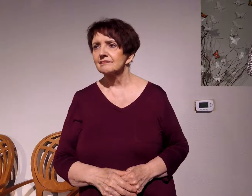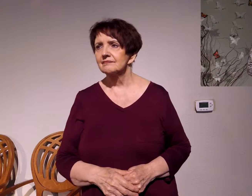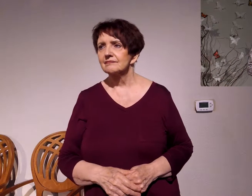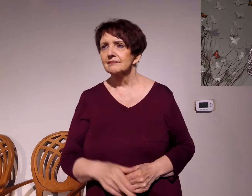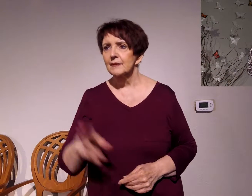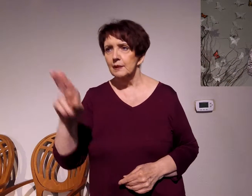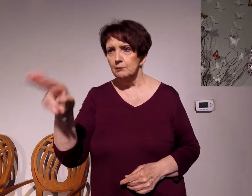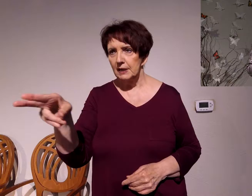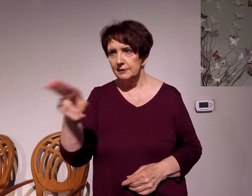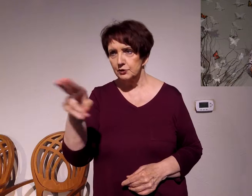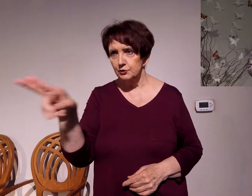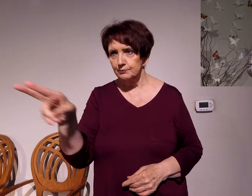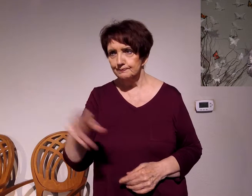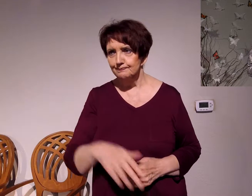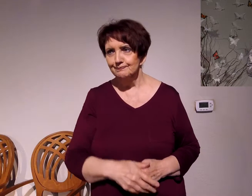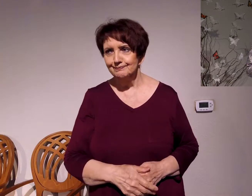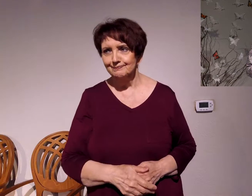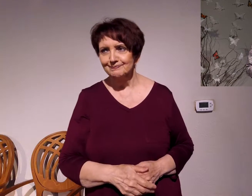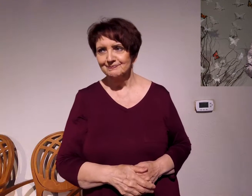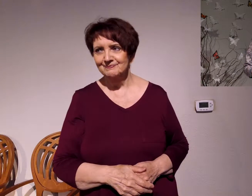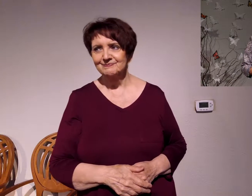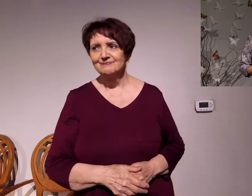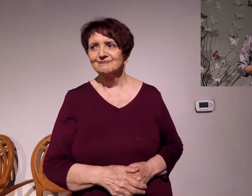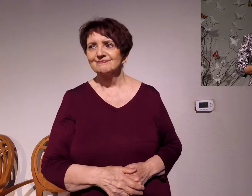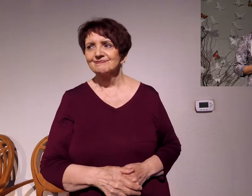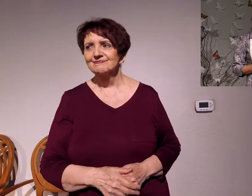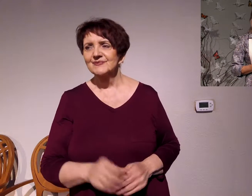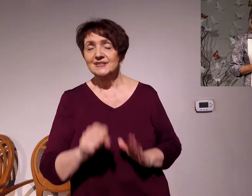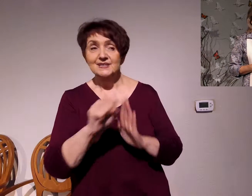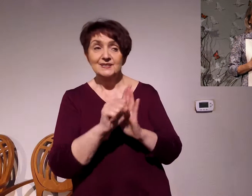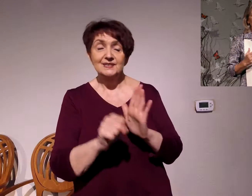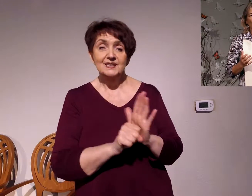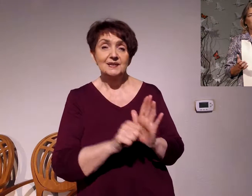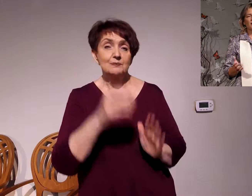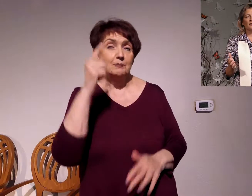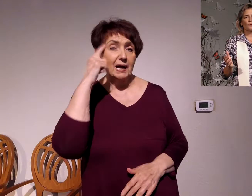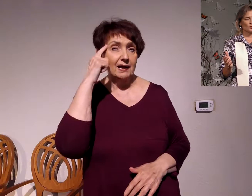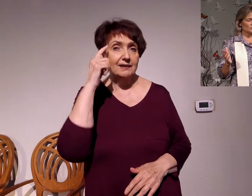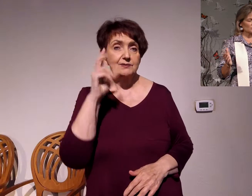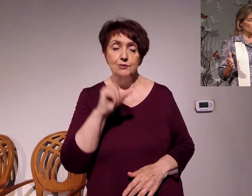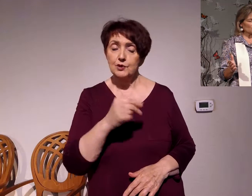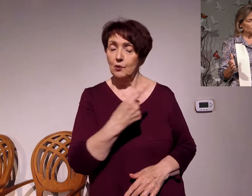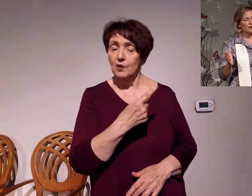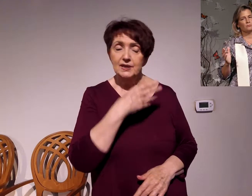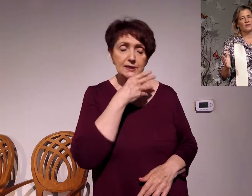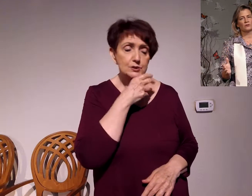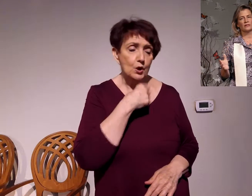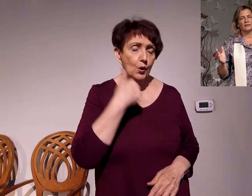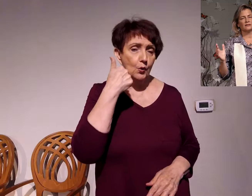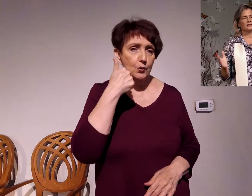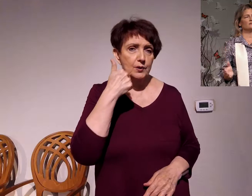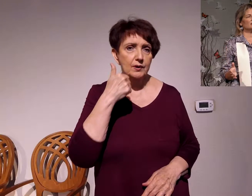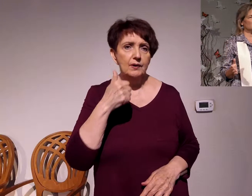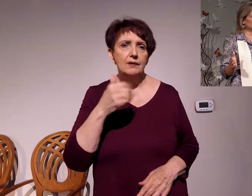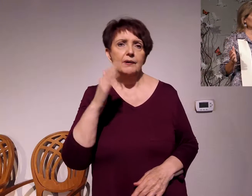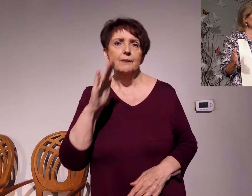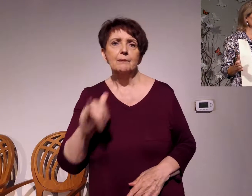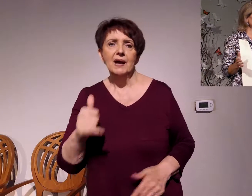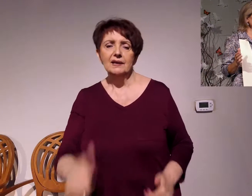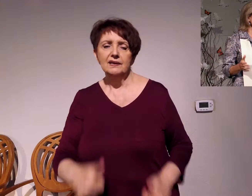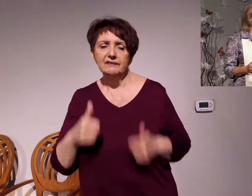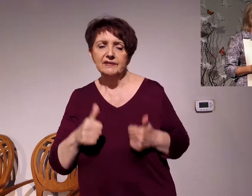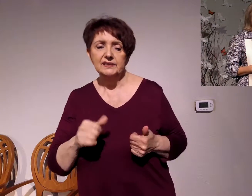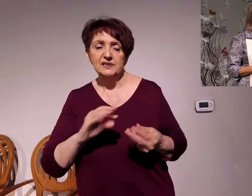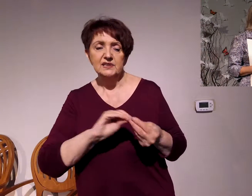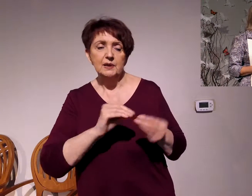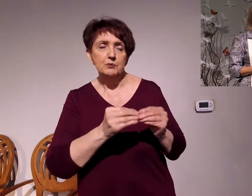It's a state of mind. It's a state of mind. And nobody grows old by merely living a